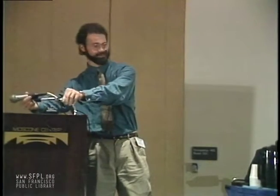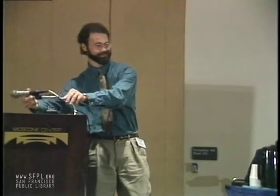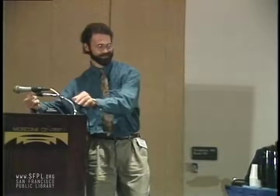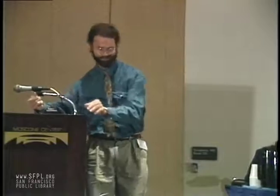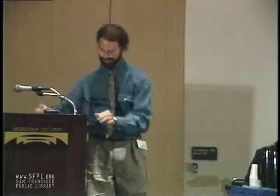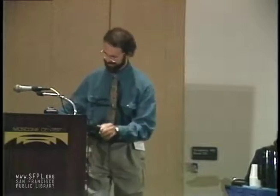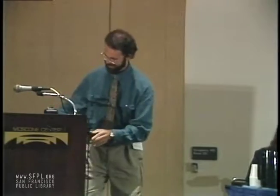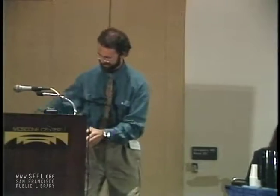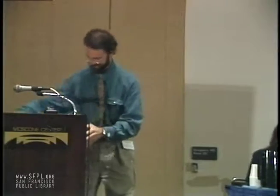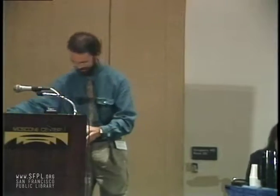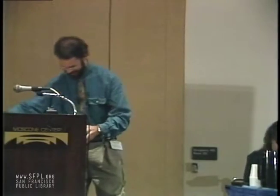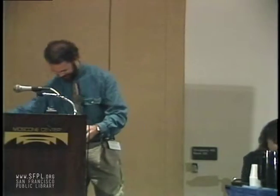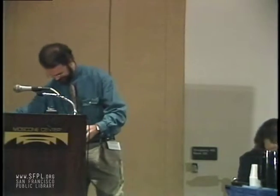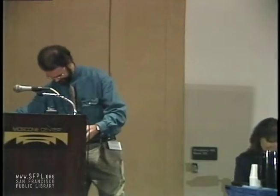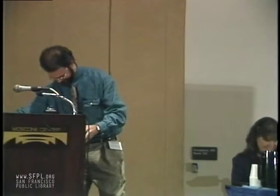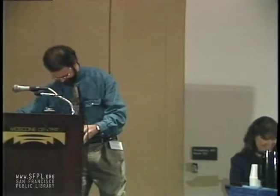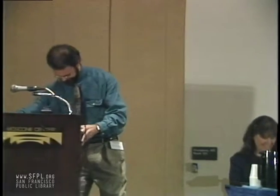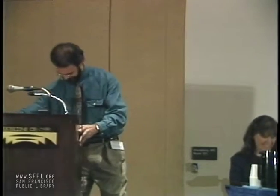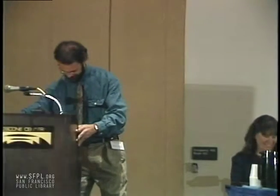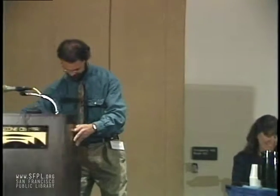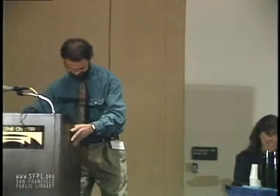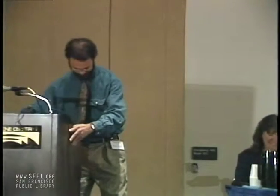I'm going to make some modifications on the podium as I go along.